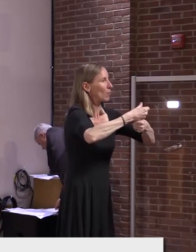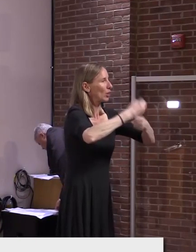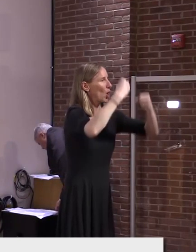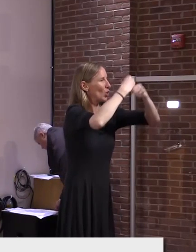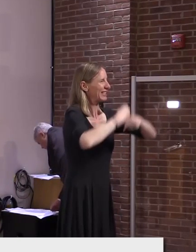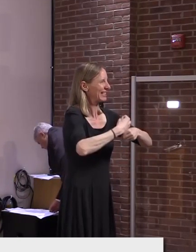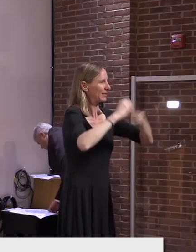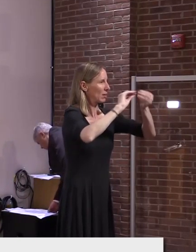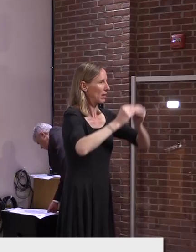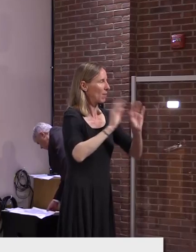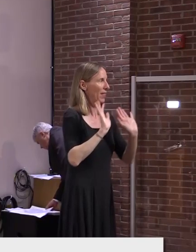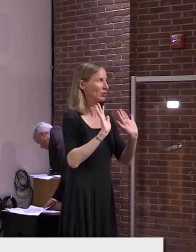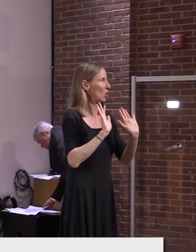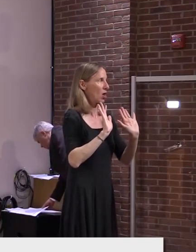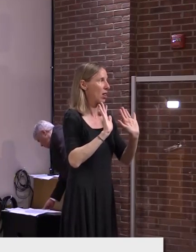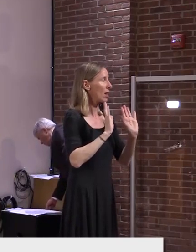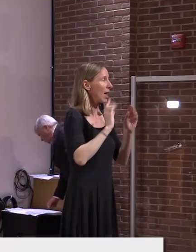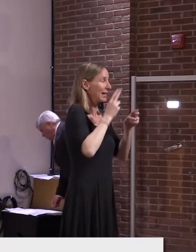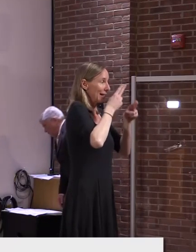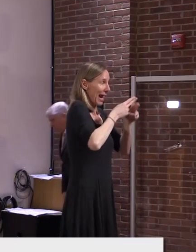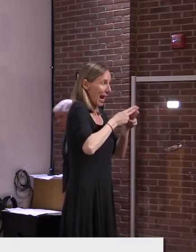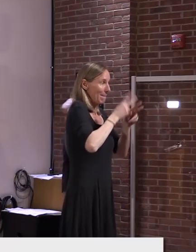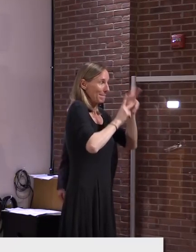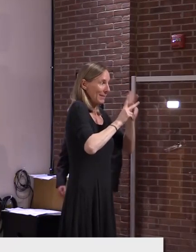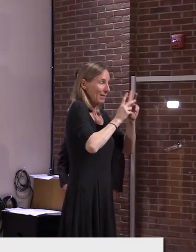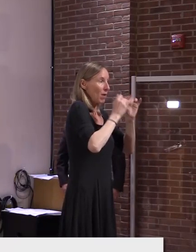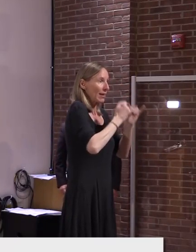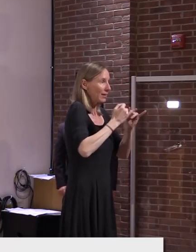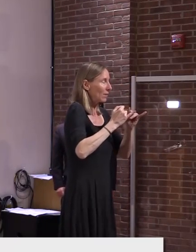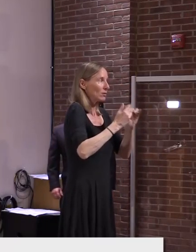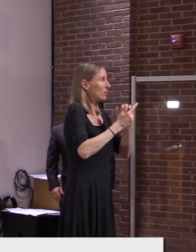form in which particular individuals are not identified.